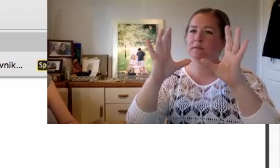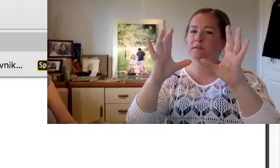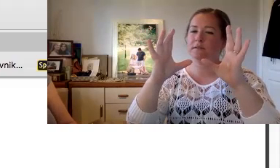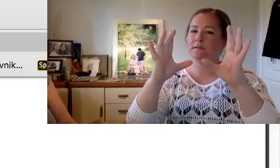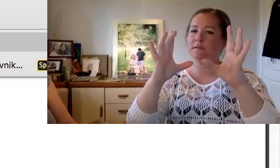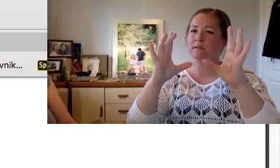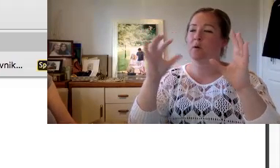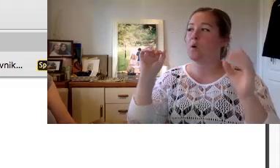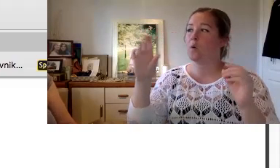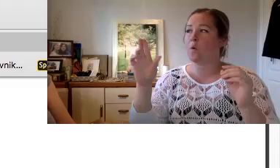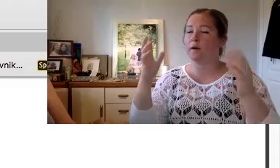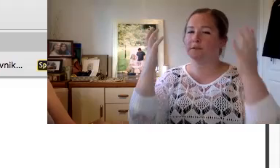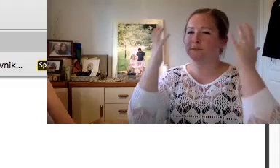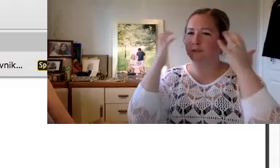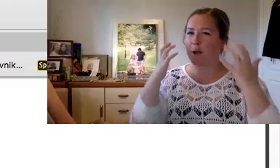Starbucks.